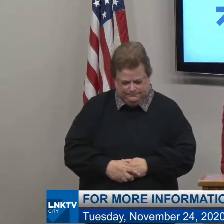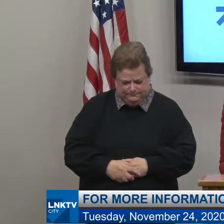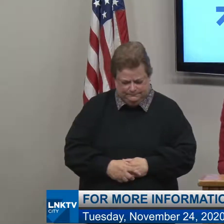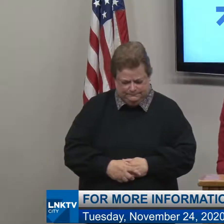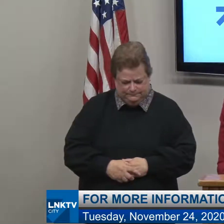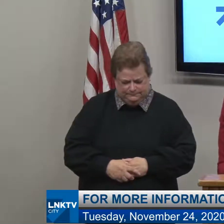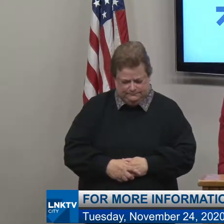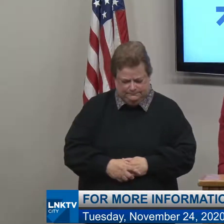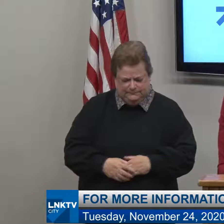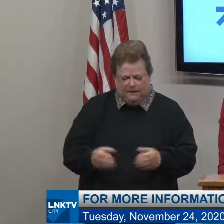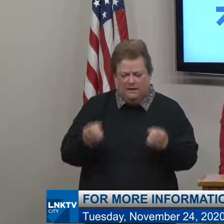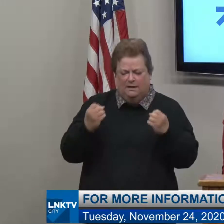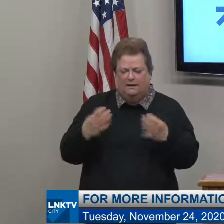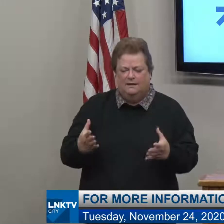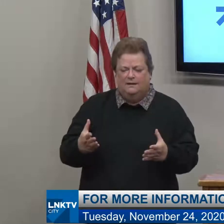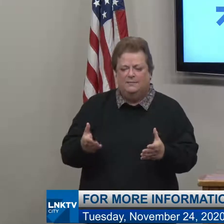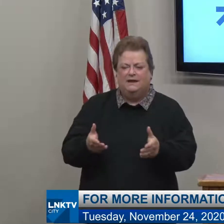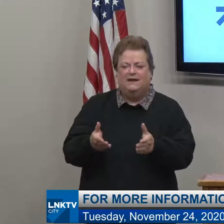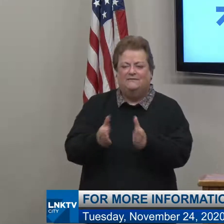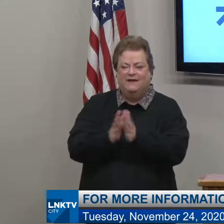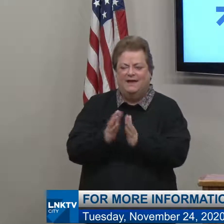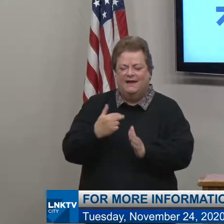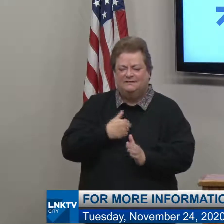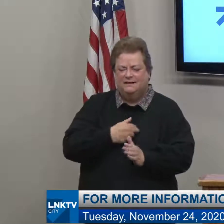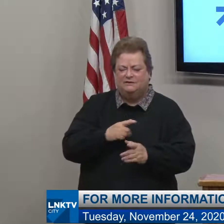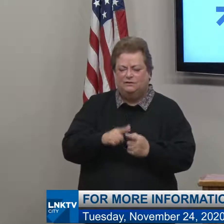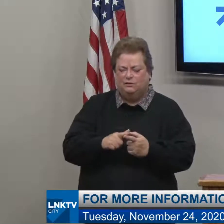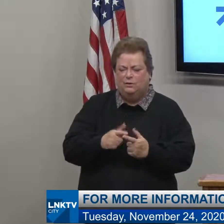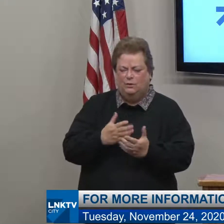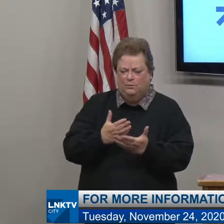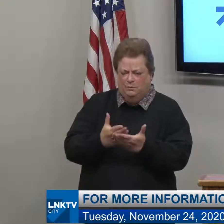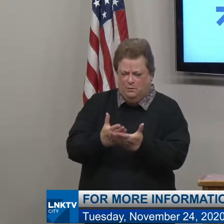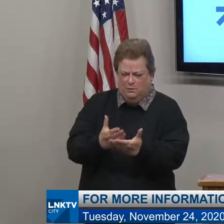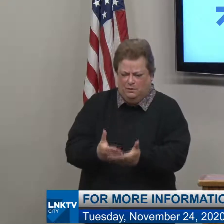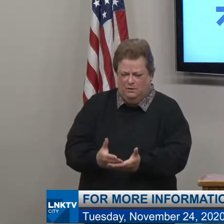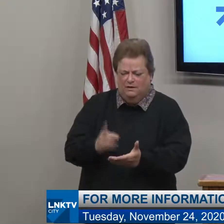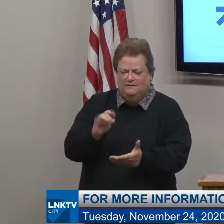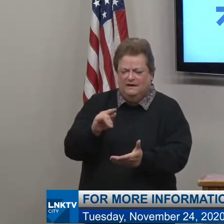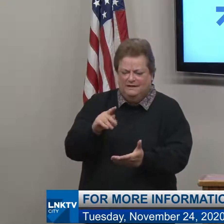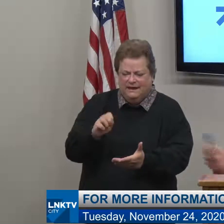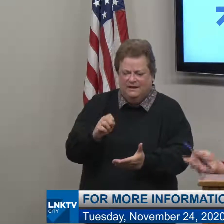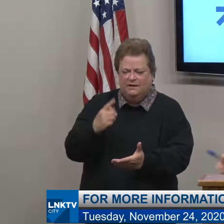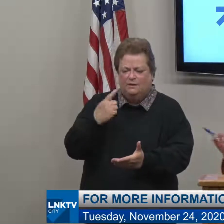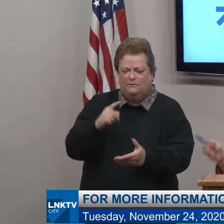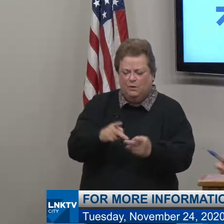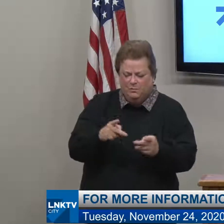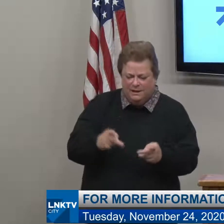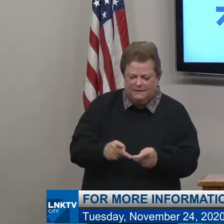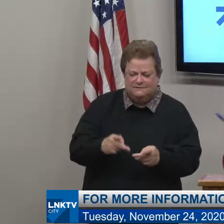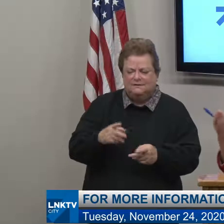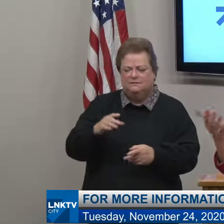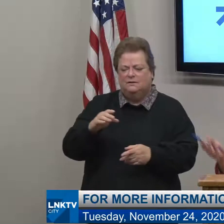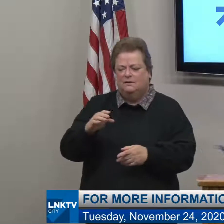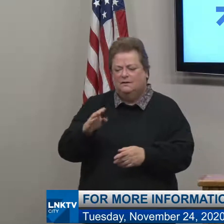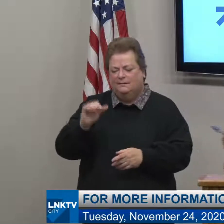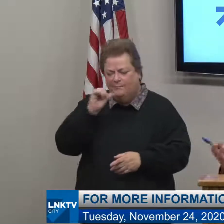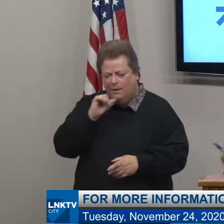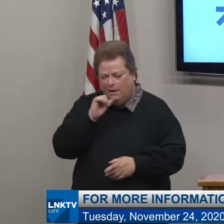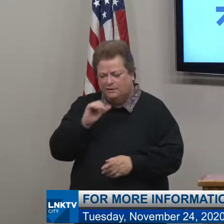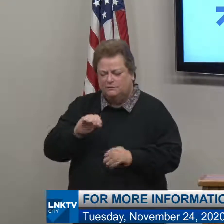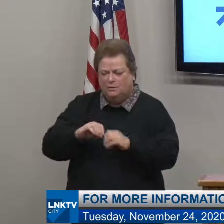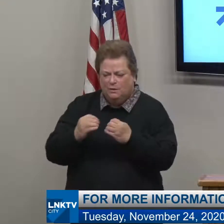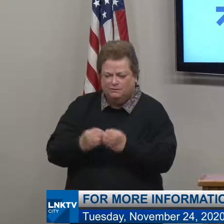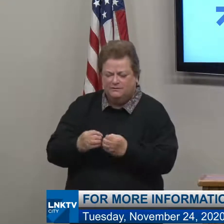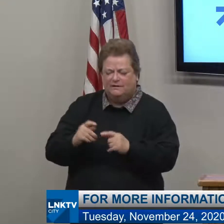Many have asked us to produce granular data on the specific places or organizations, the bars, the businesses, the teams,